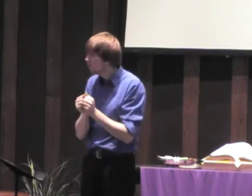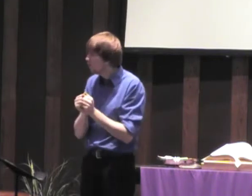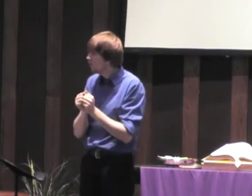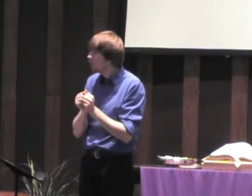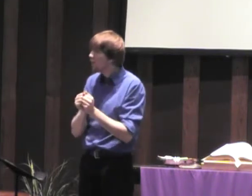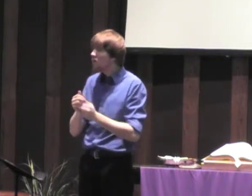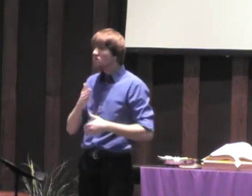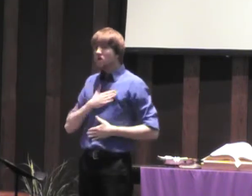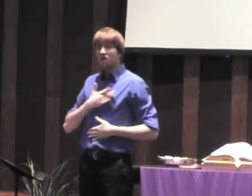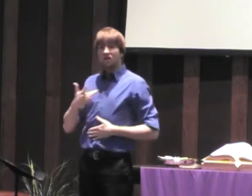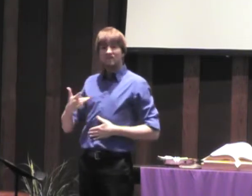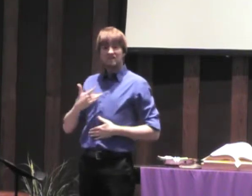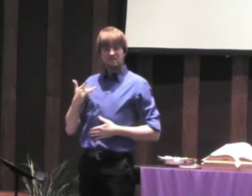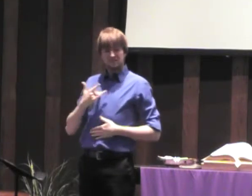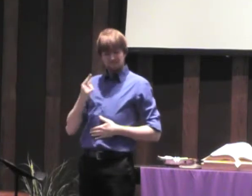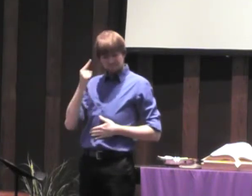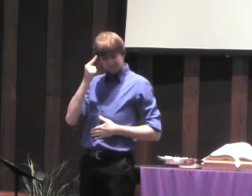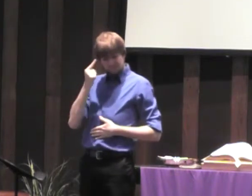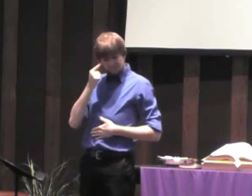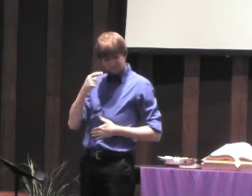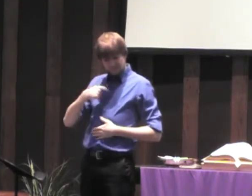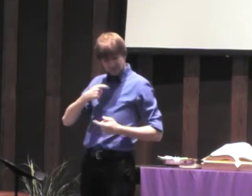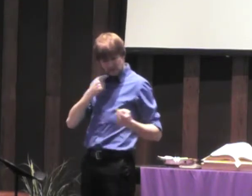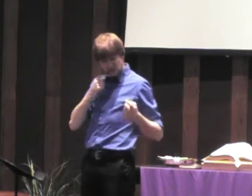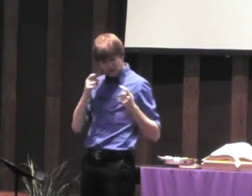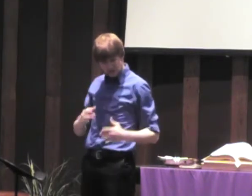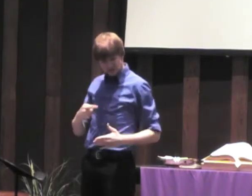The whole time that we were eating together,